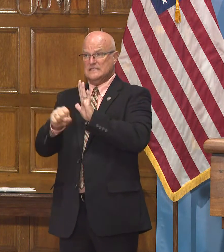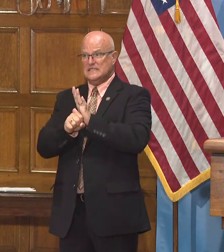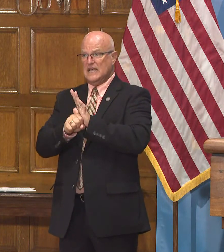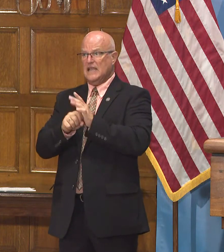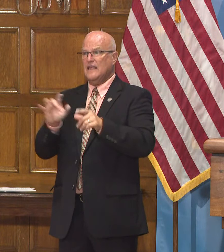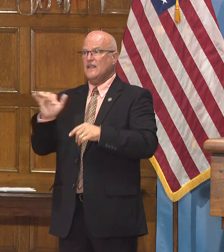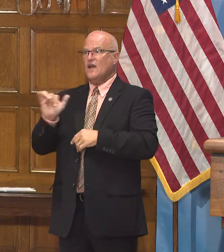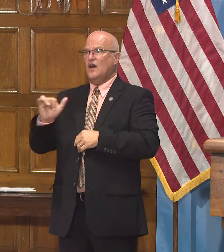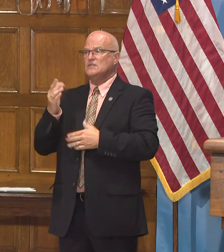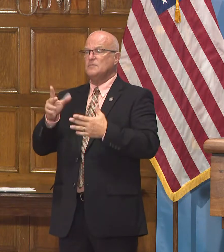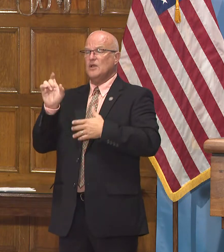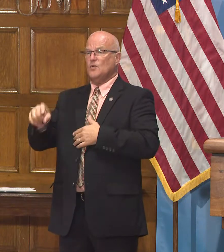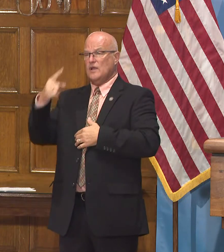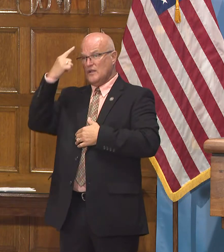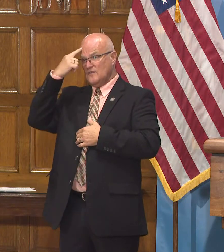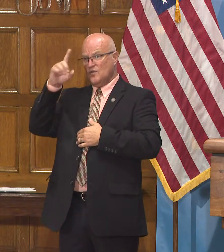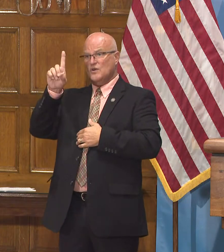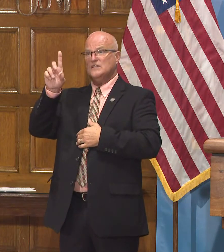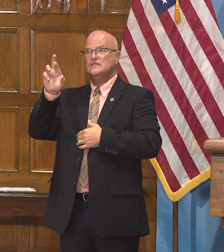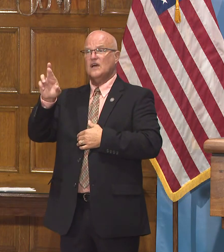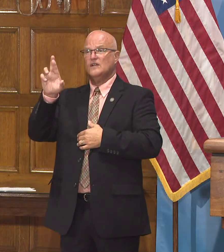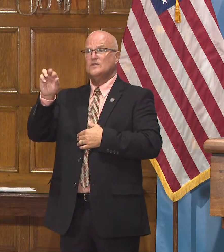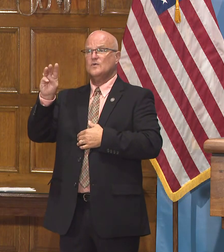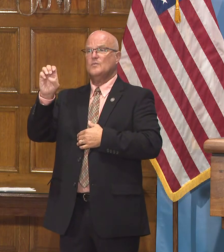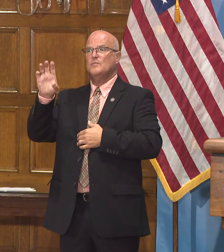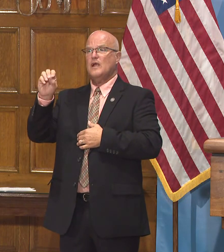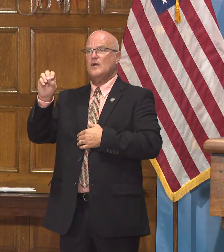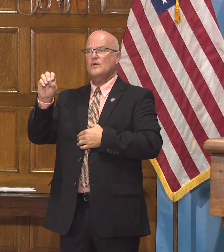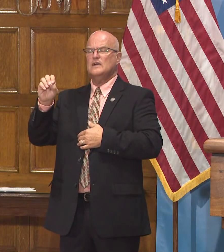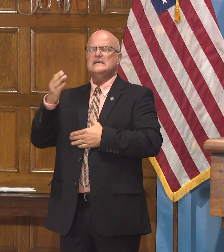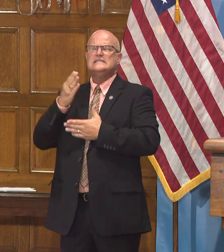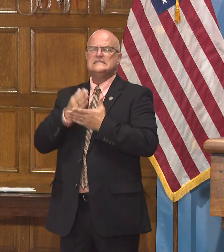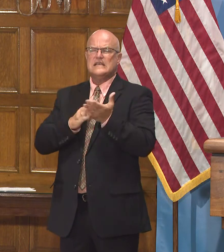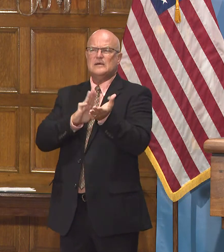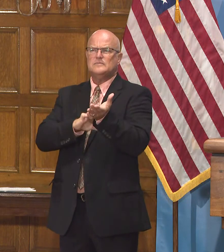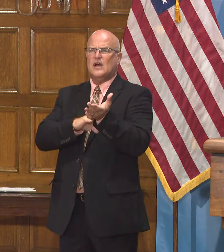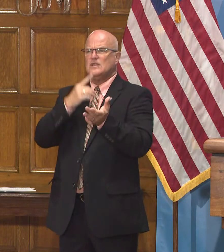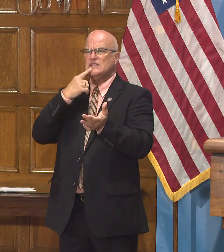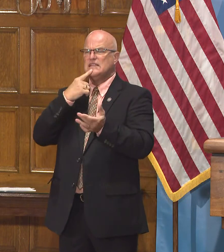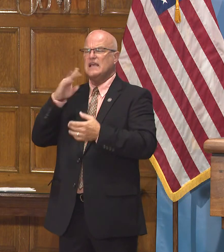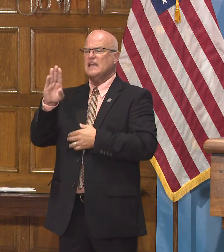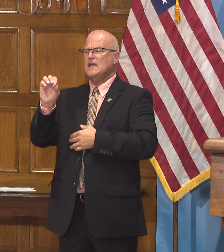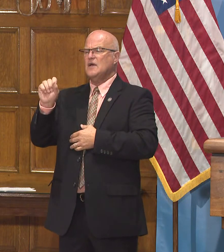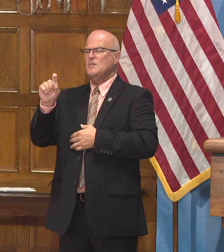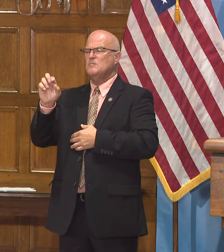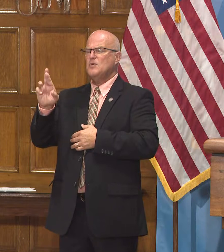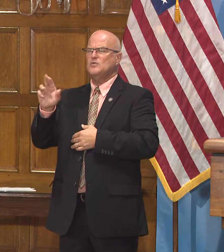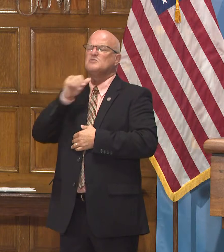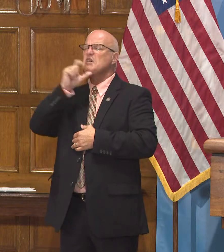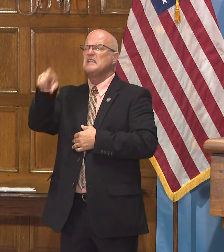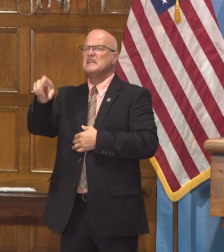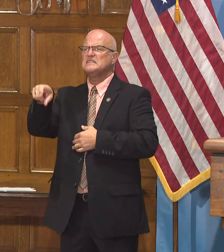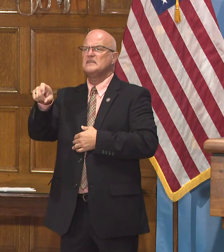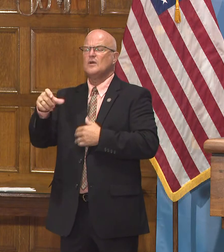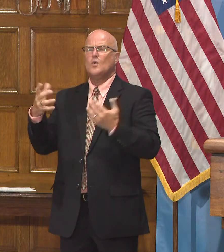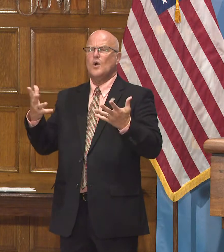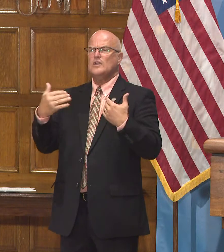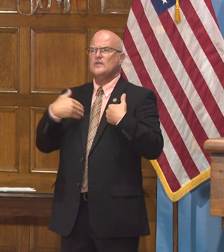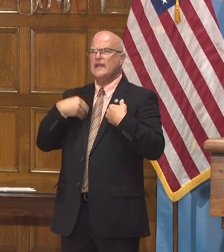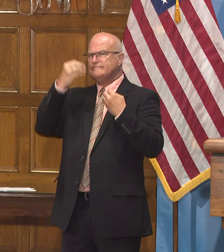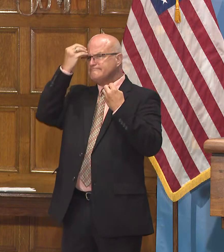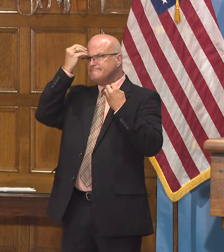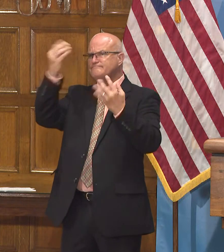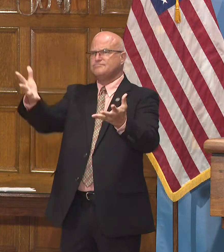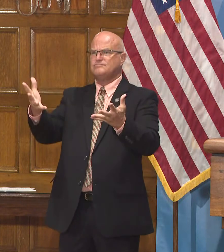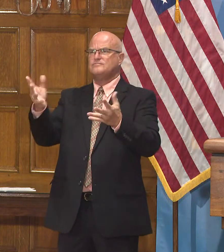then this also might be a question for Dr. Romero. We've seen some doctors come out and say a booster shot isn't necessary. What message do you have for Arkansans as